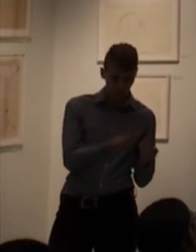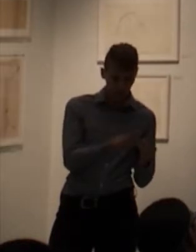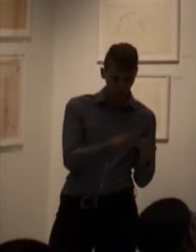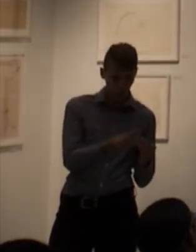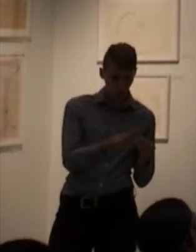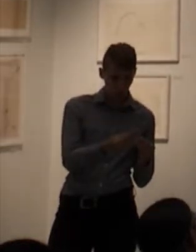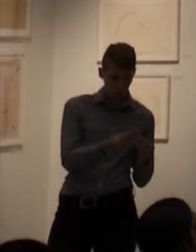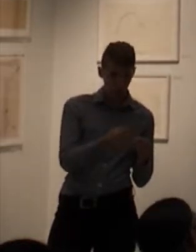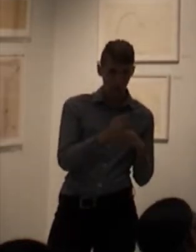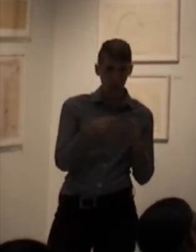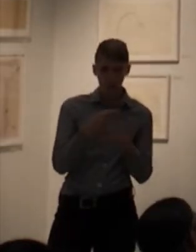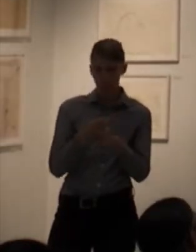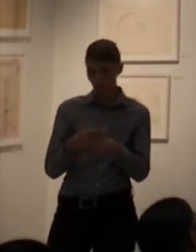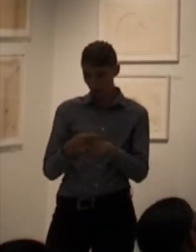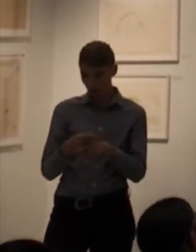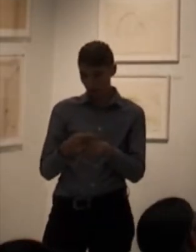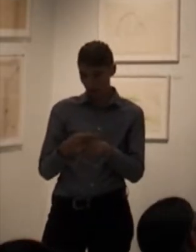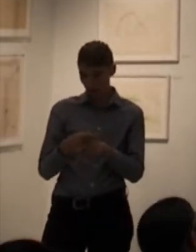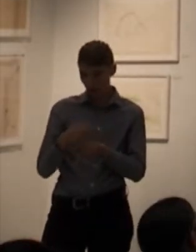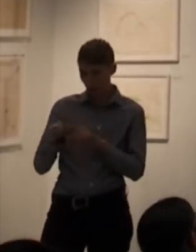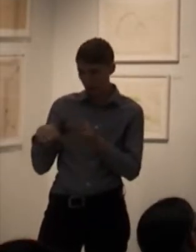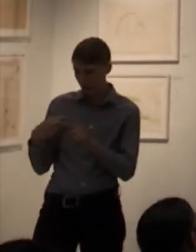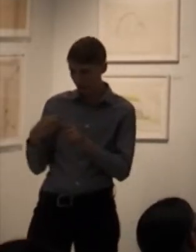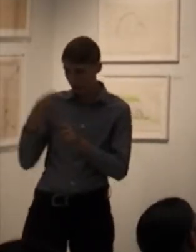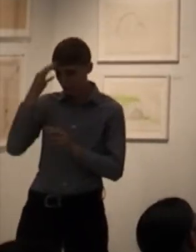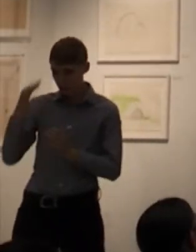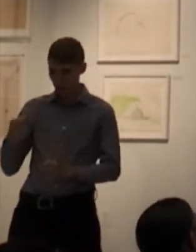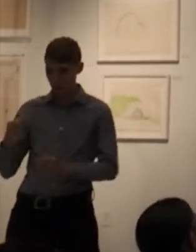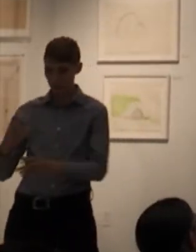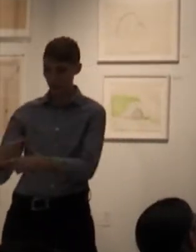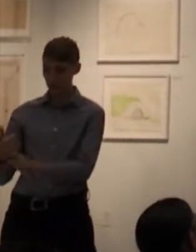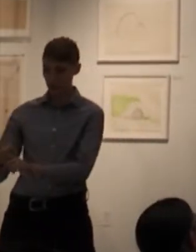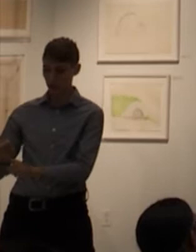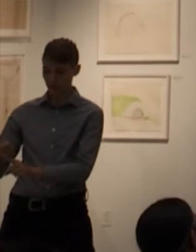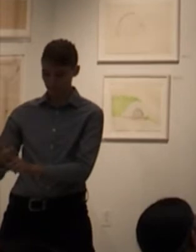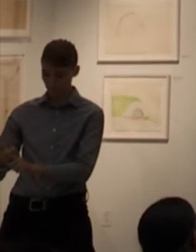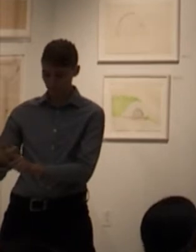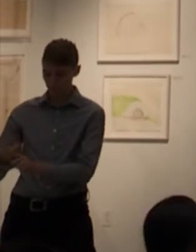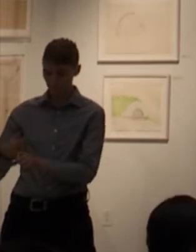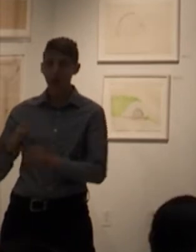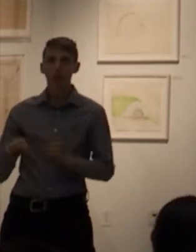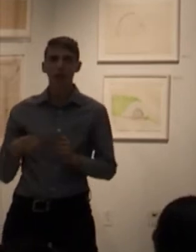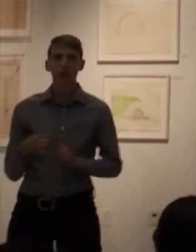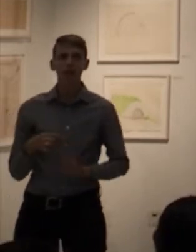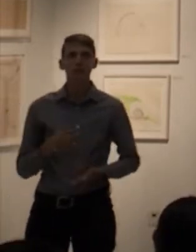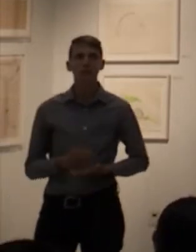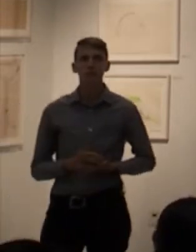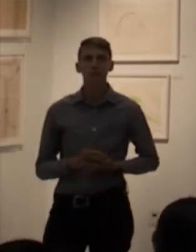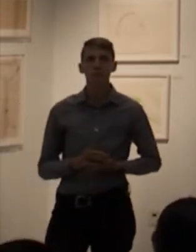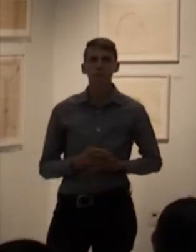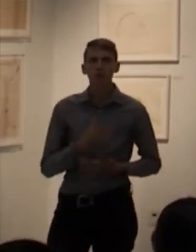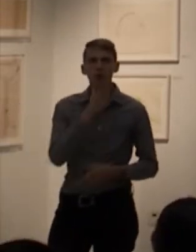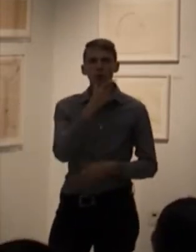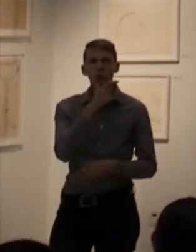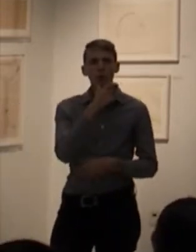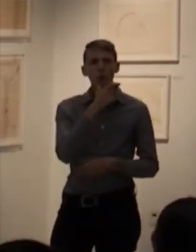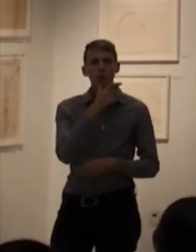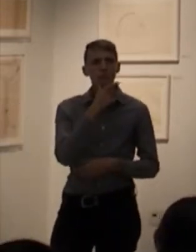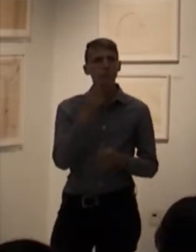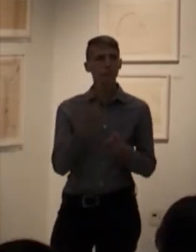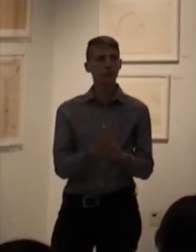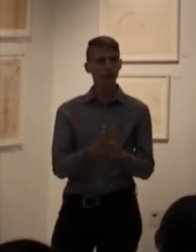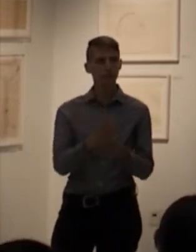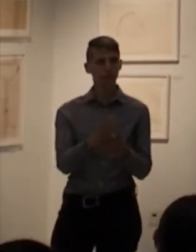certain production, and then I decide what we're going to do, then what I do is say, okay, who would be the appropriate